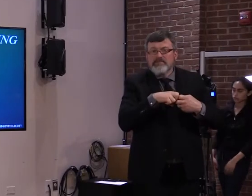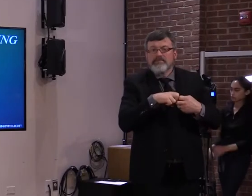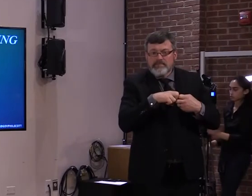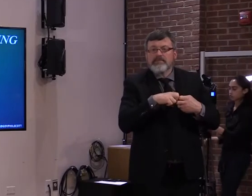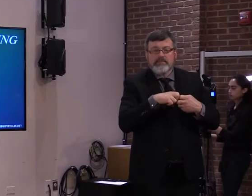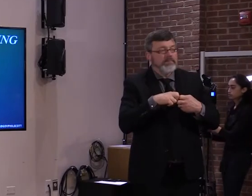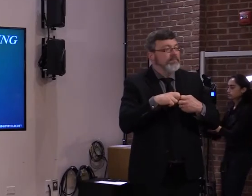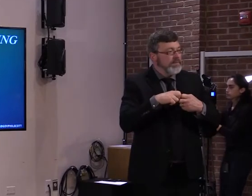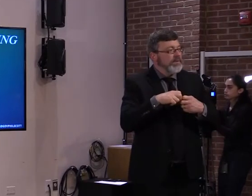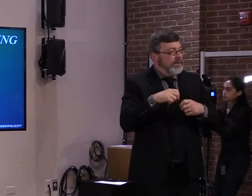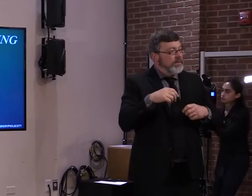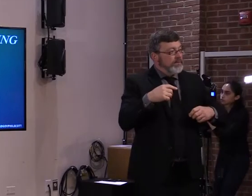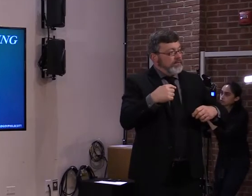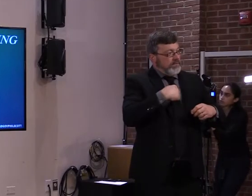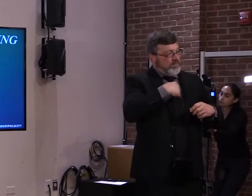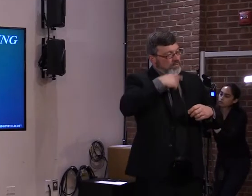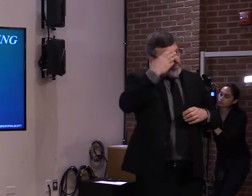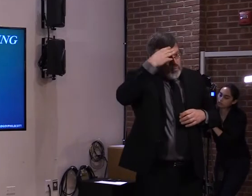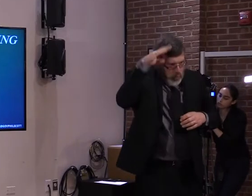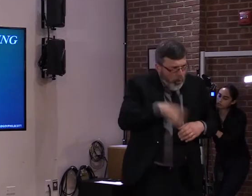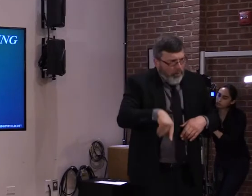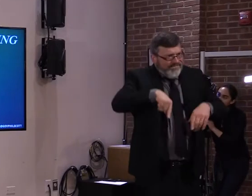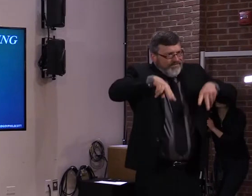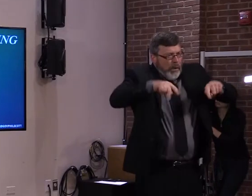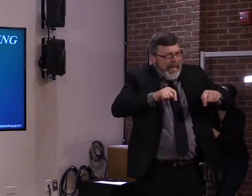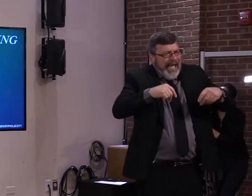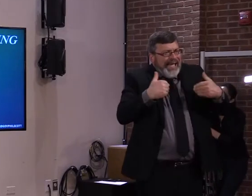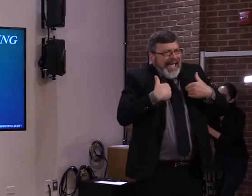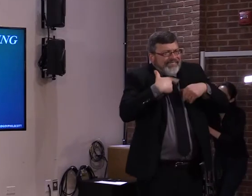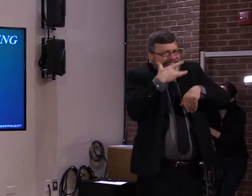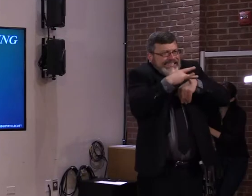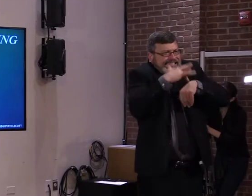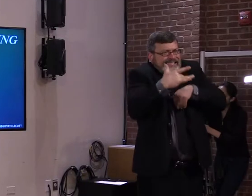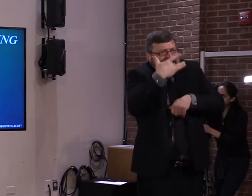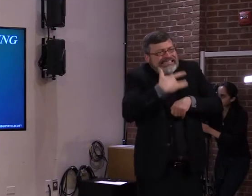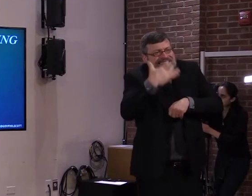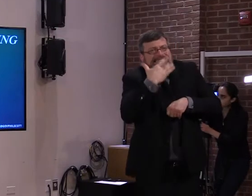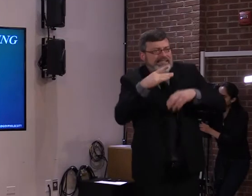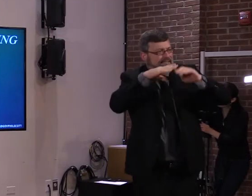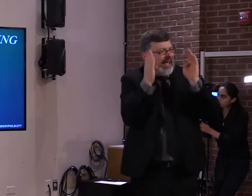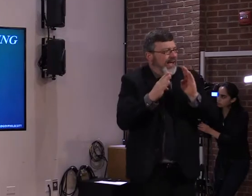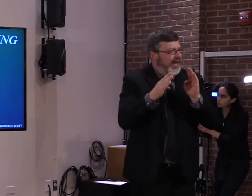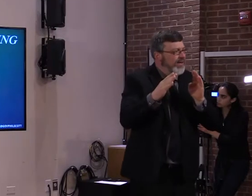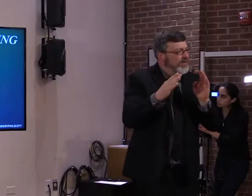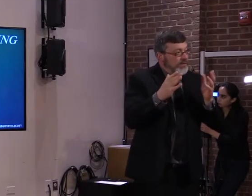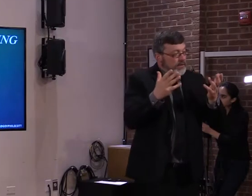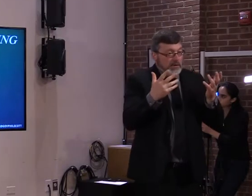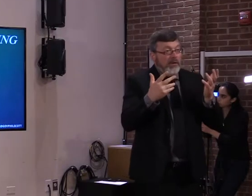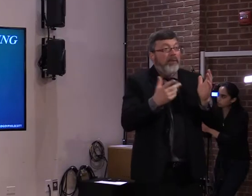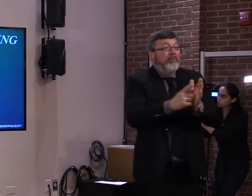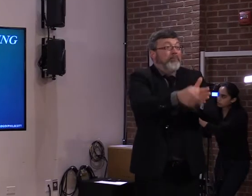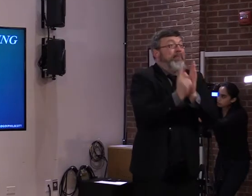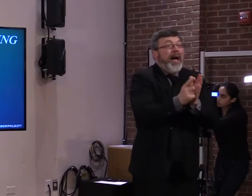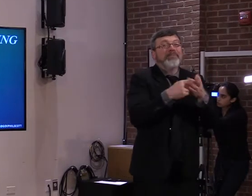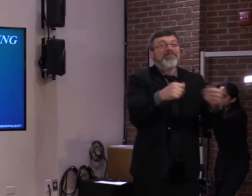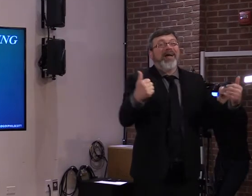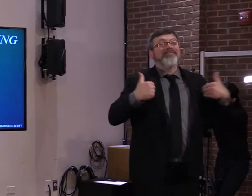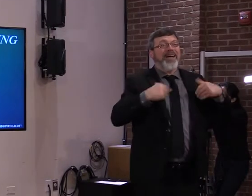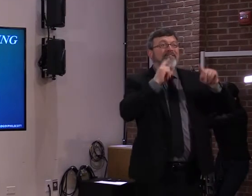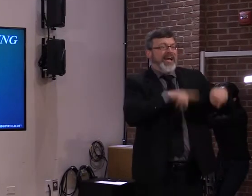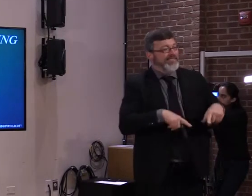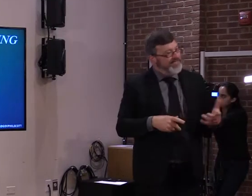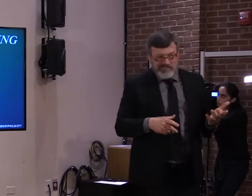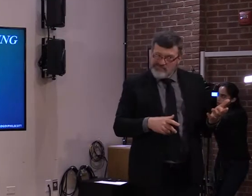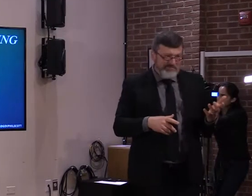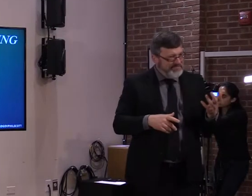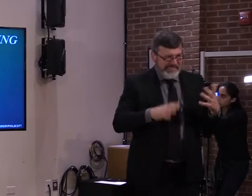availability. It's going to take us a little bit of time to get it up and running. I wish the legislature would sort of help